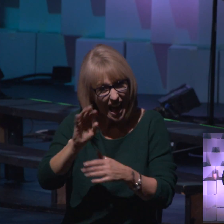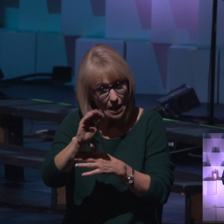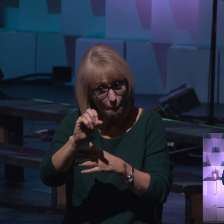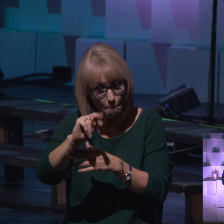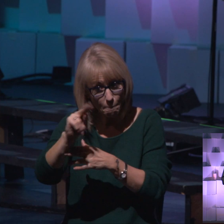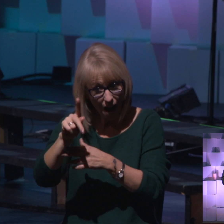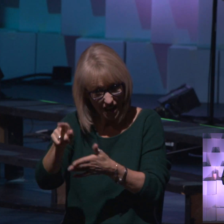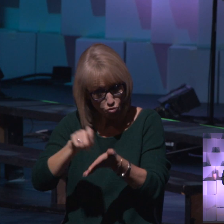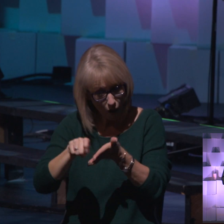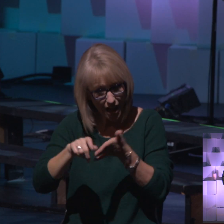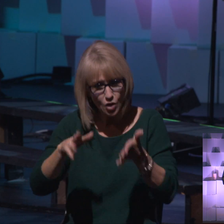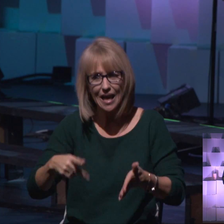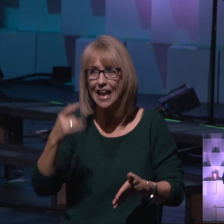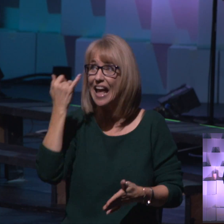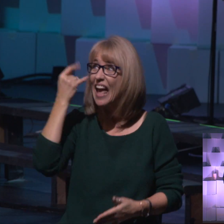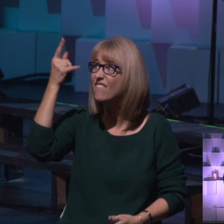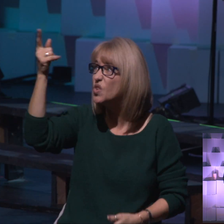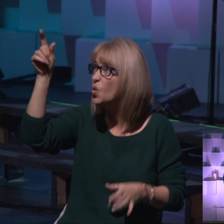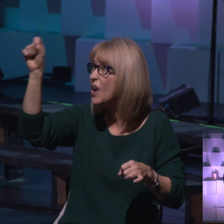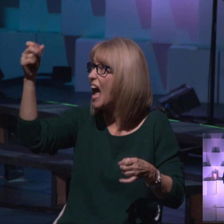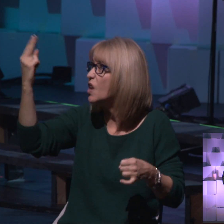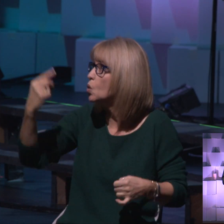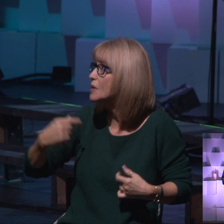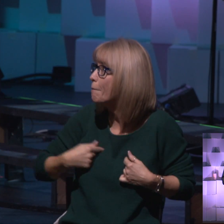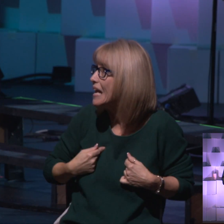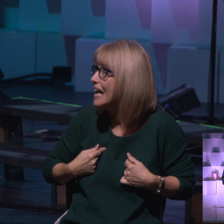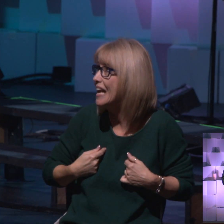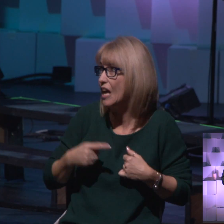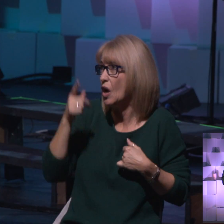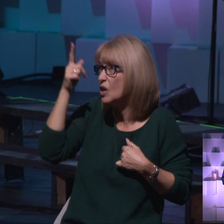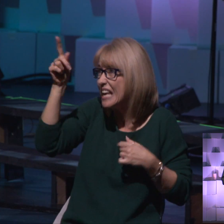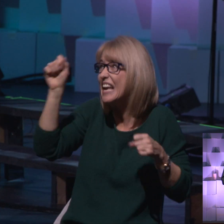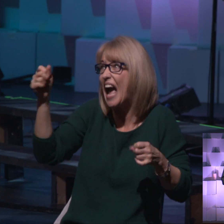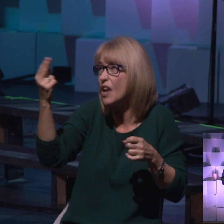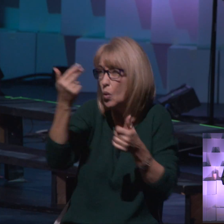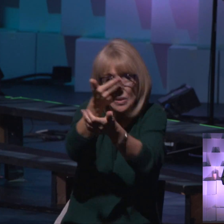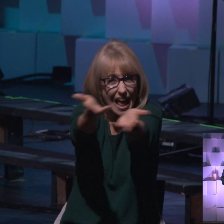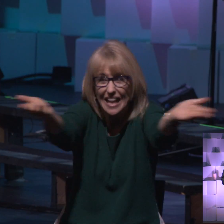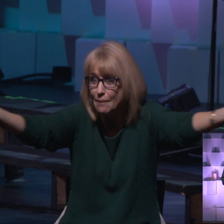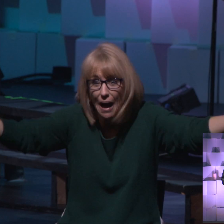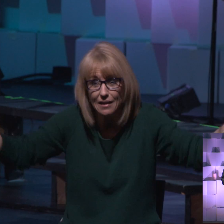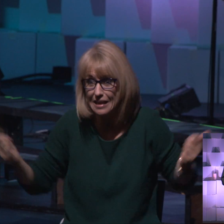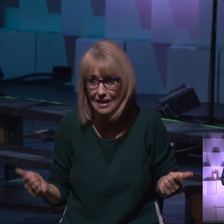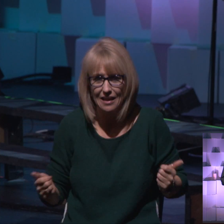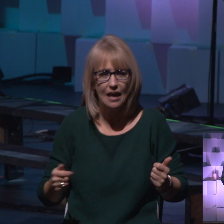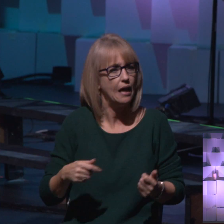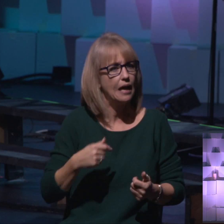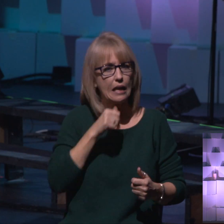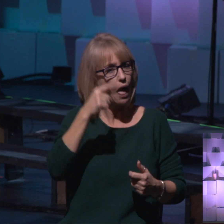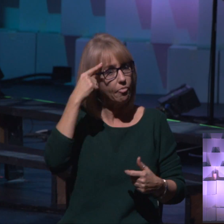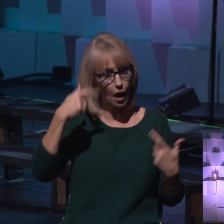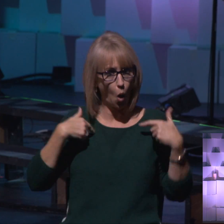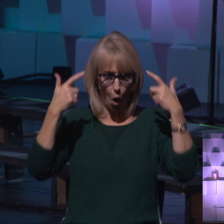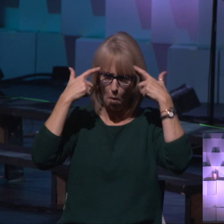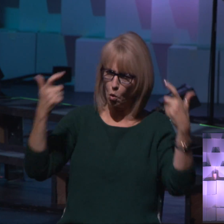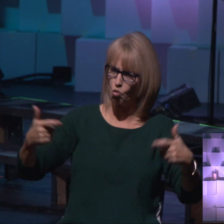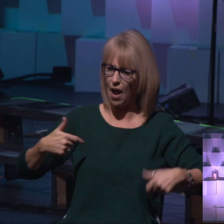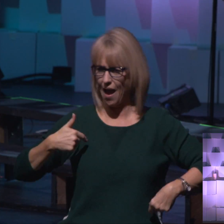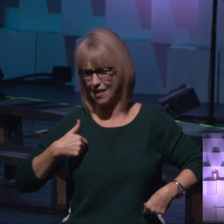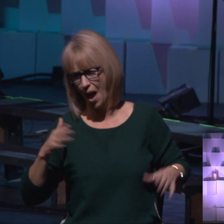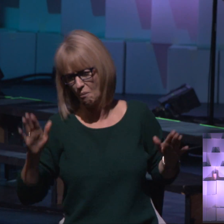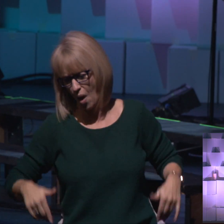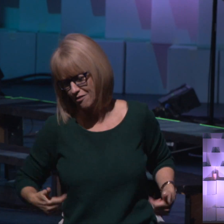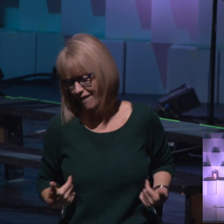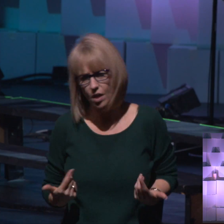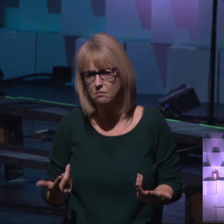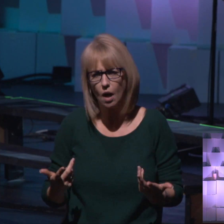attitude. So if God can use me, God can use anybody out there. Not look how great and wonderful I am. Look at all that I have to